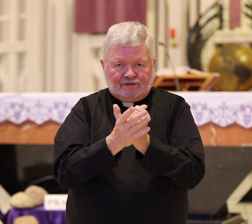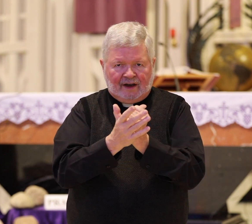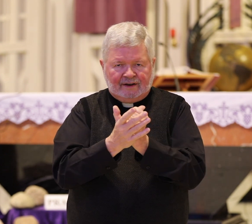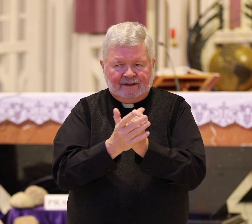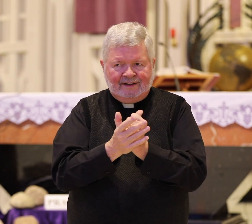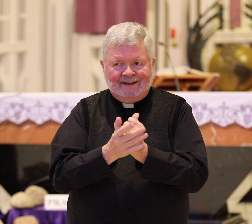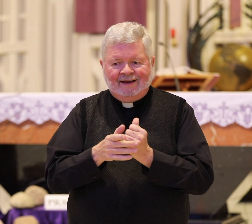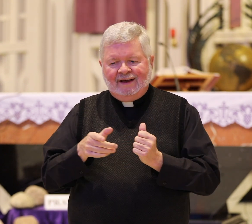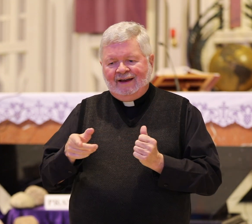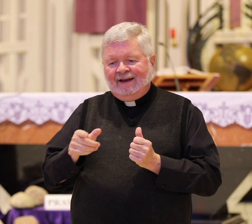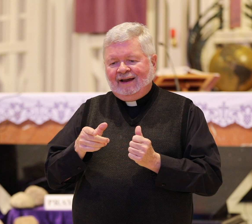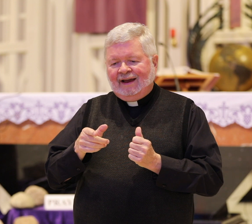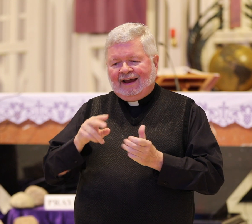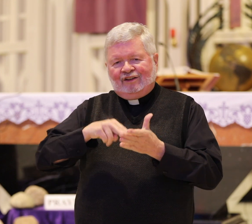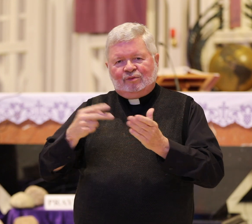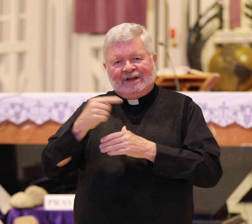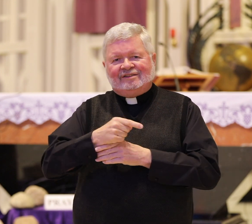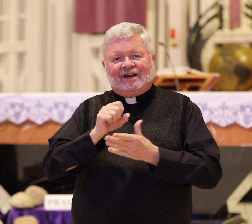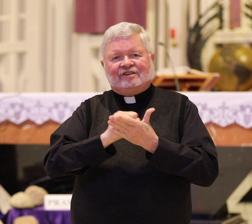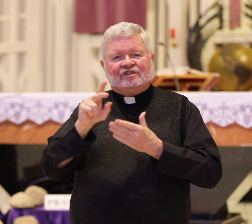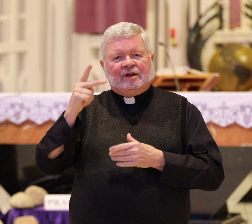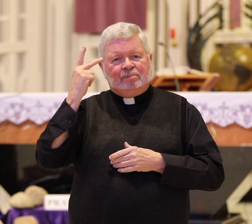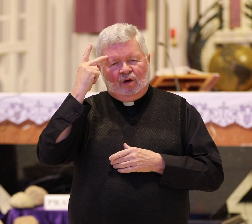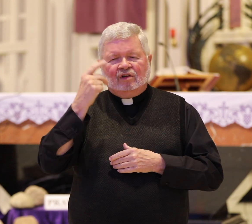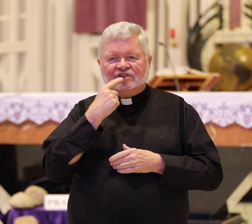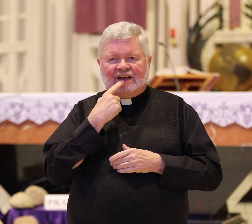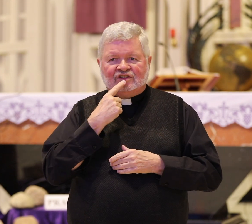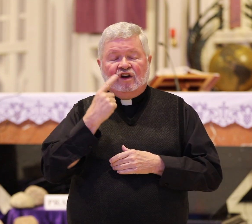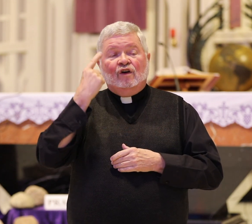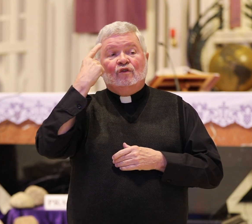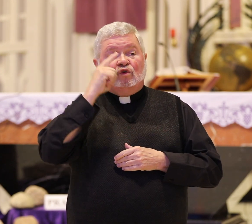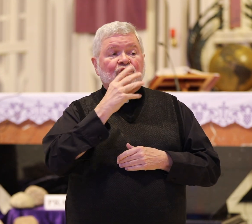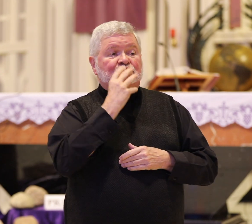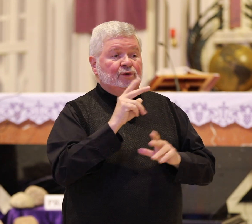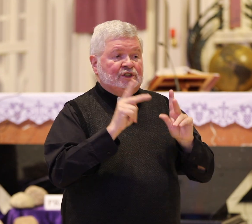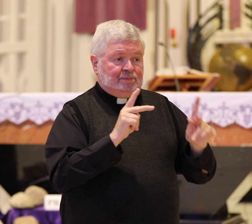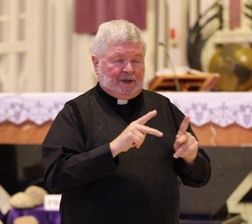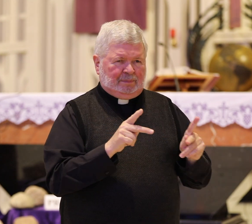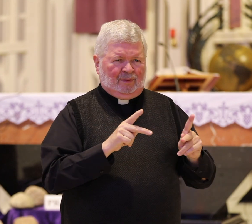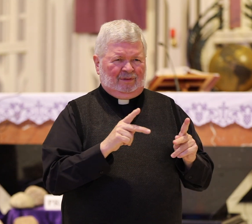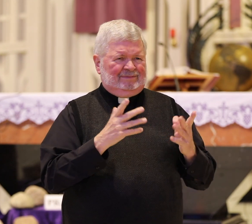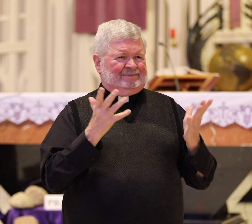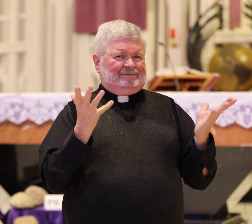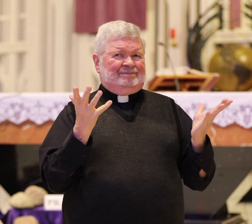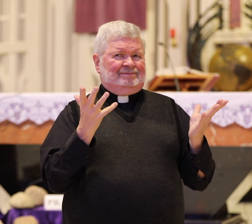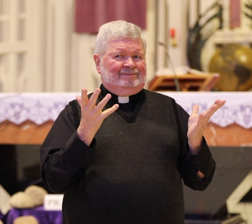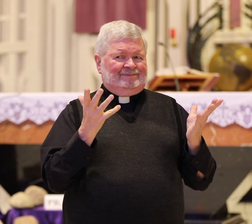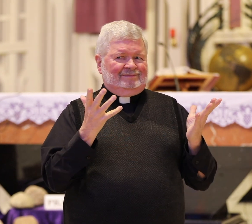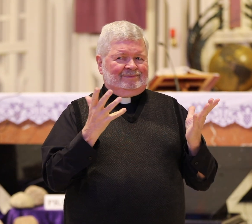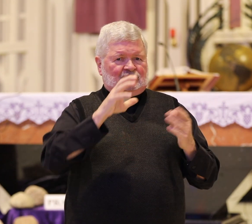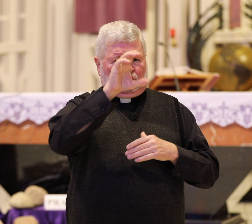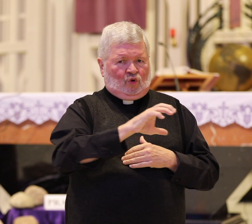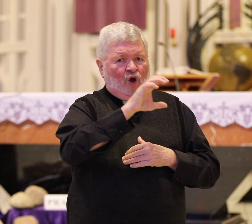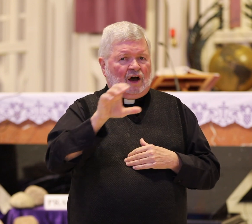crucified. And in the reading today, St. Paul says, for Jewish people, the